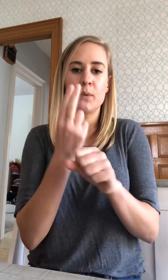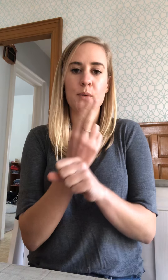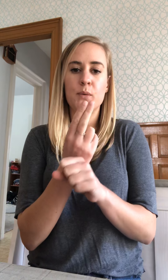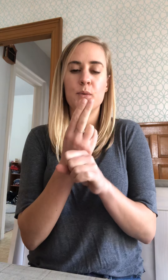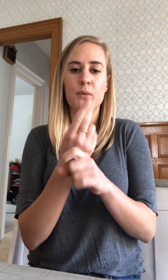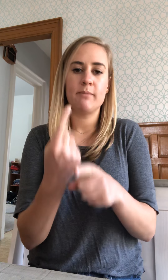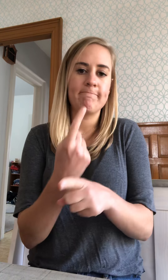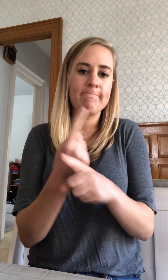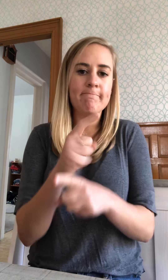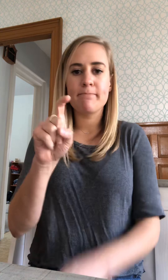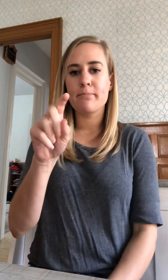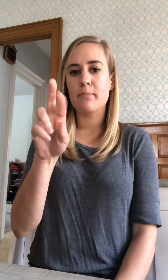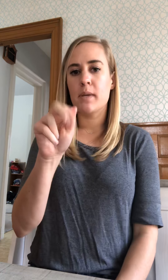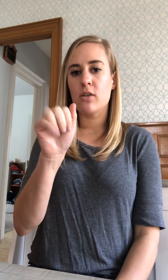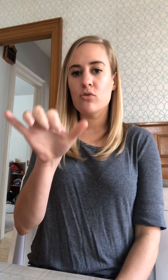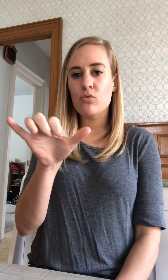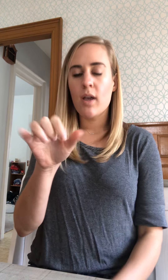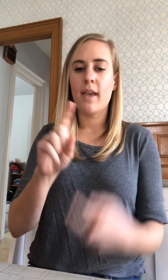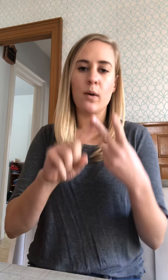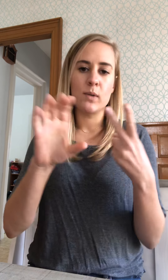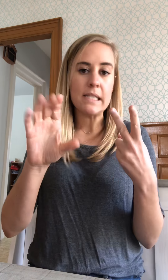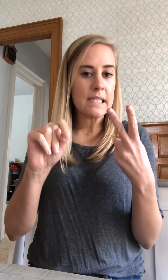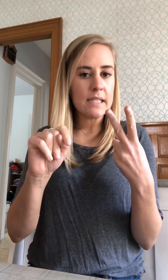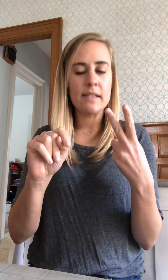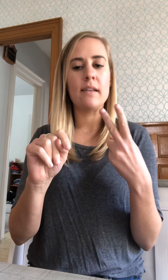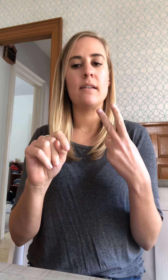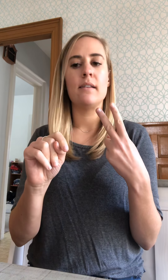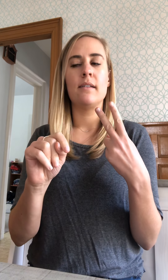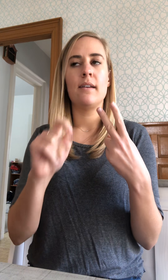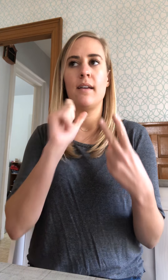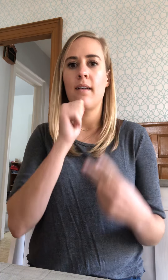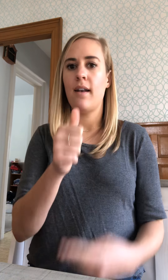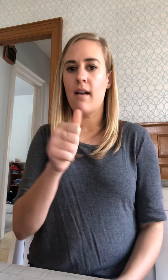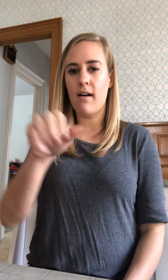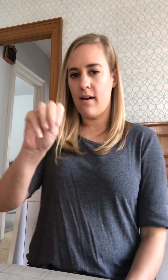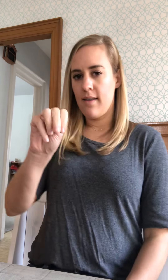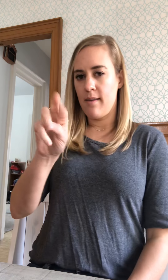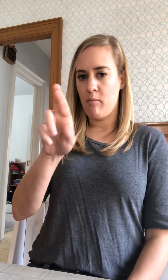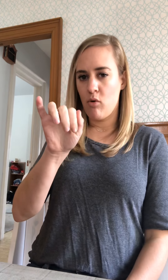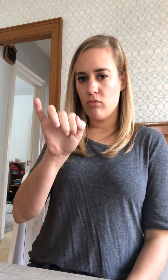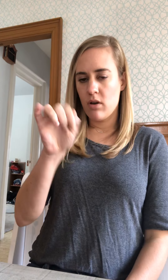conventional radiography or tomography rather than MRI because the